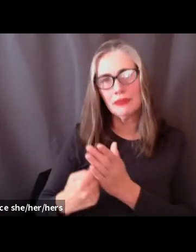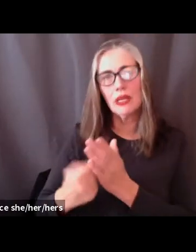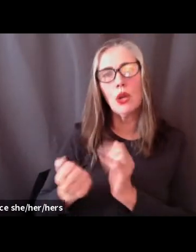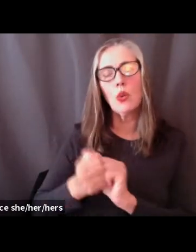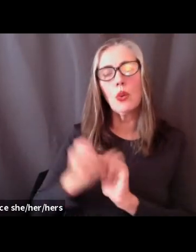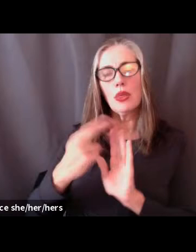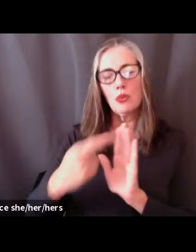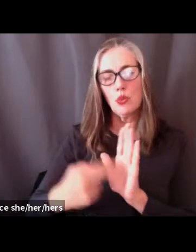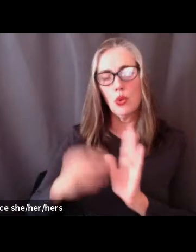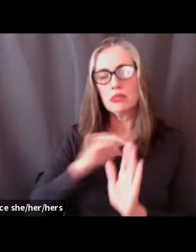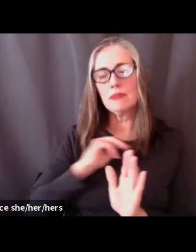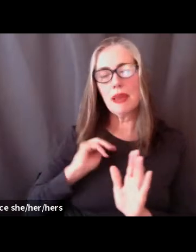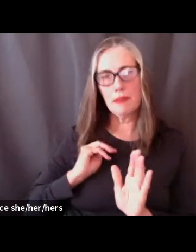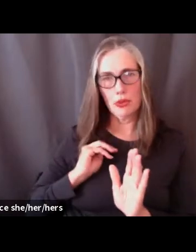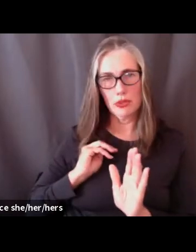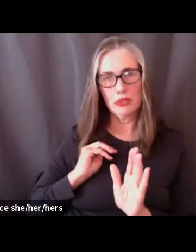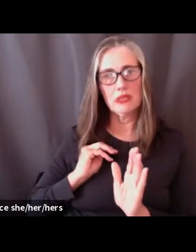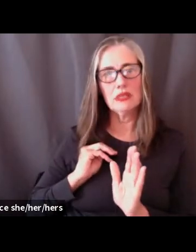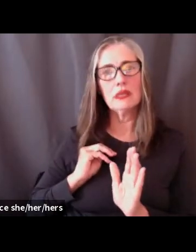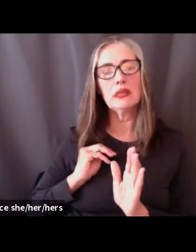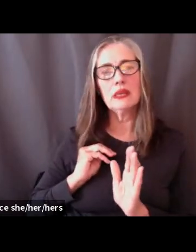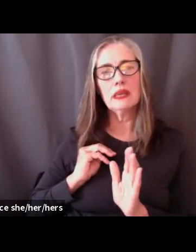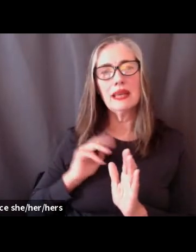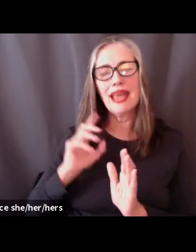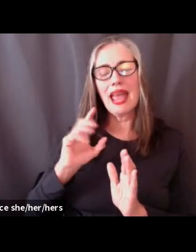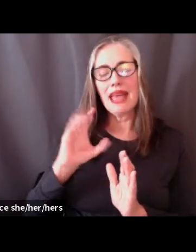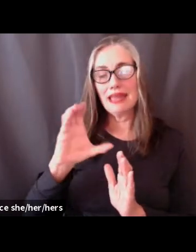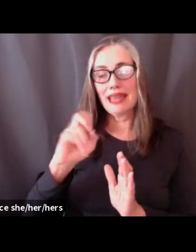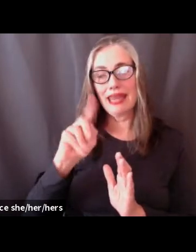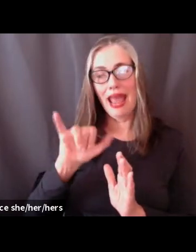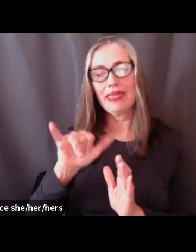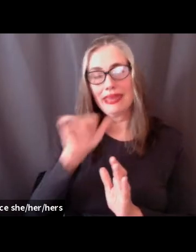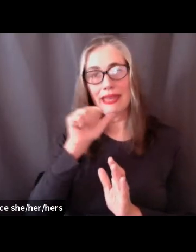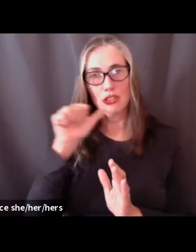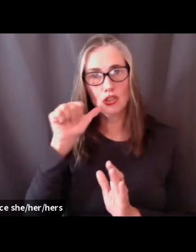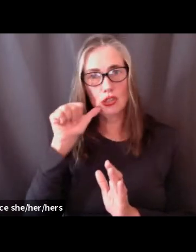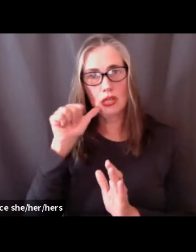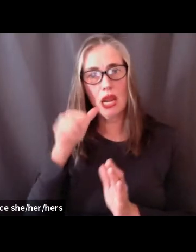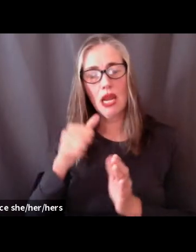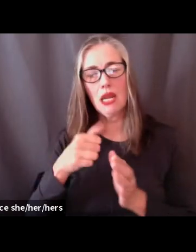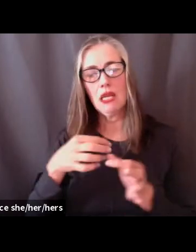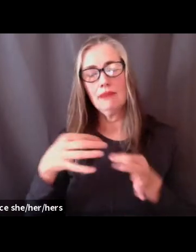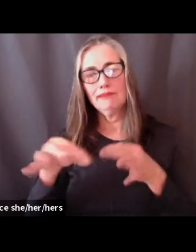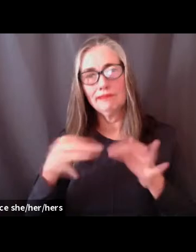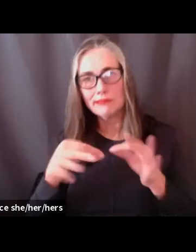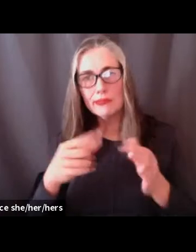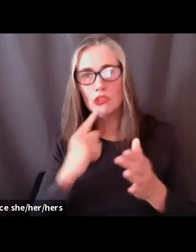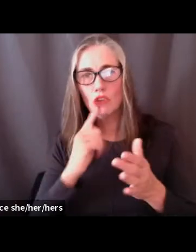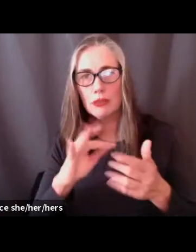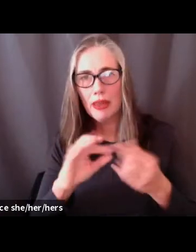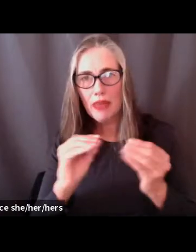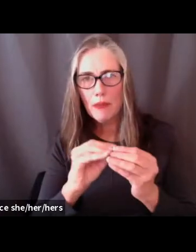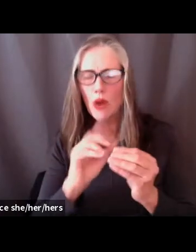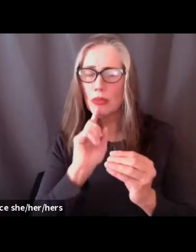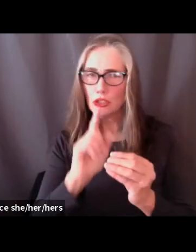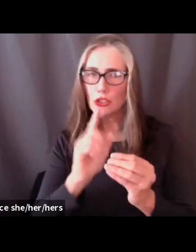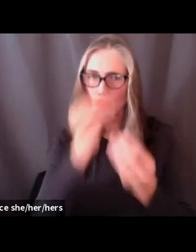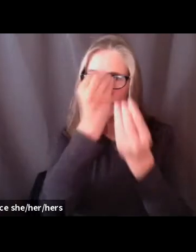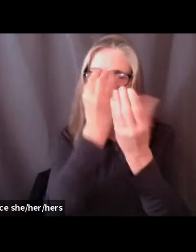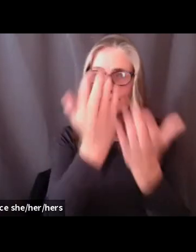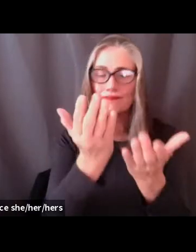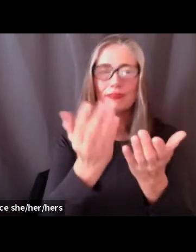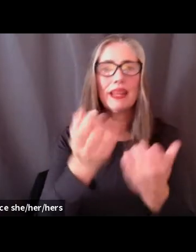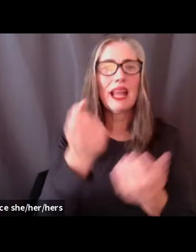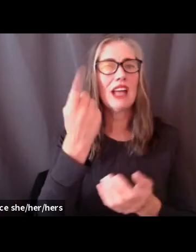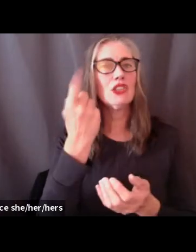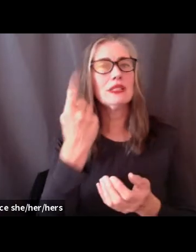members, and Kathy spent a little bit of time yesterday talking about this as well, but I want to make sure that everybody understands